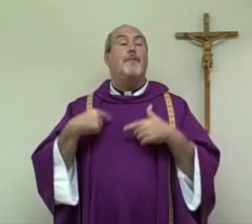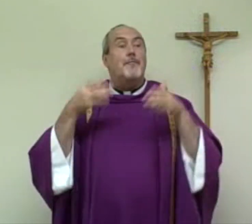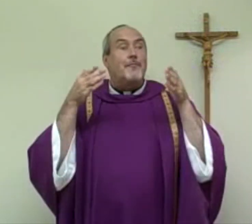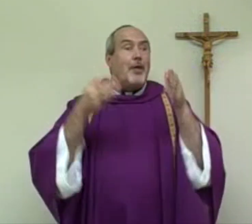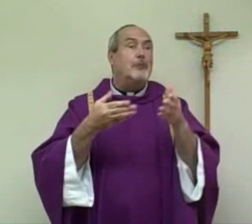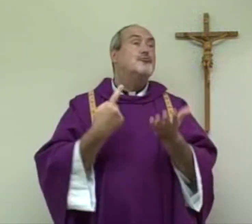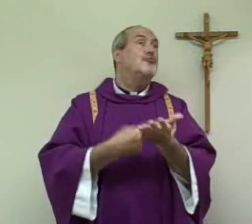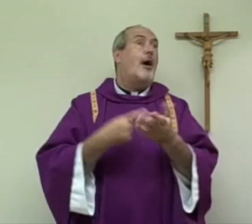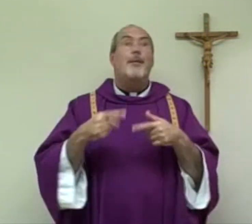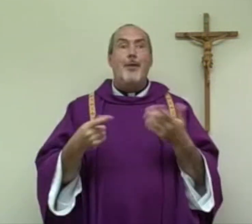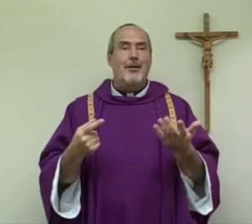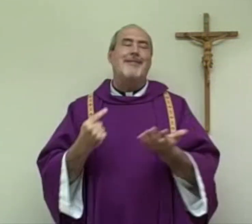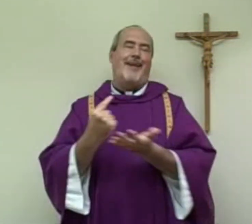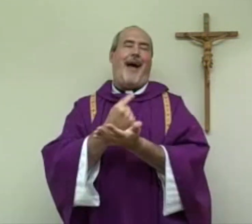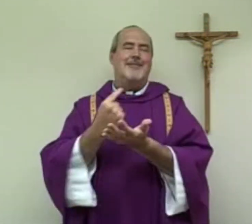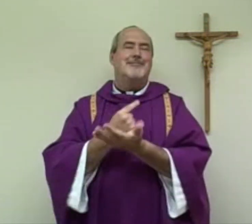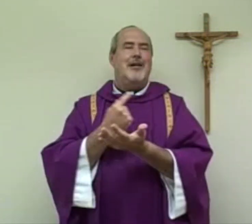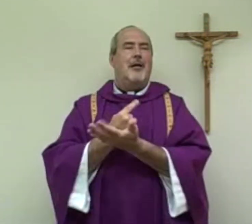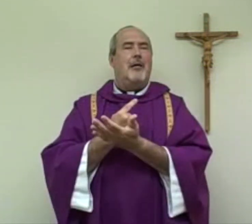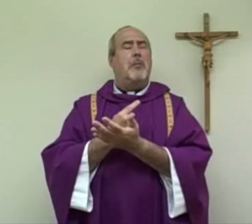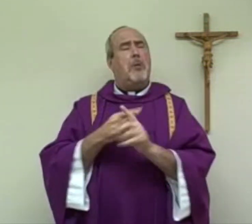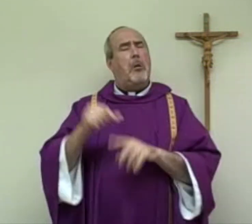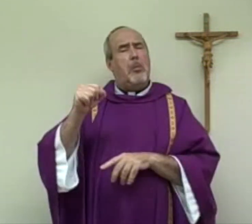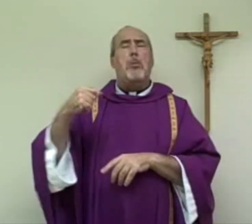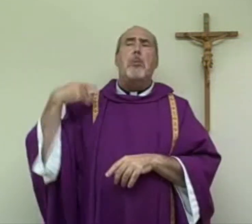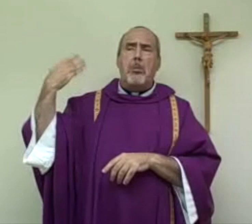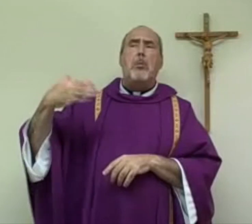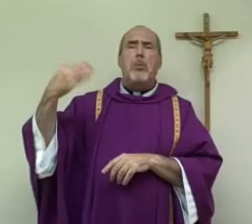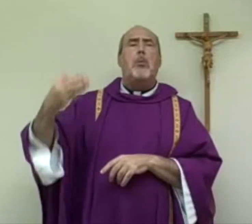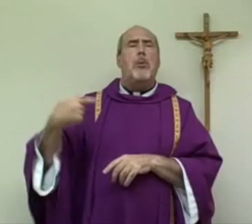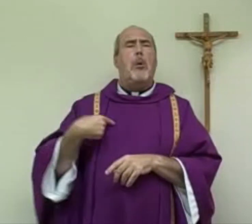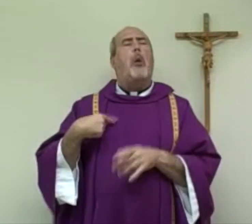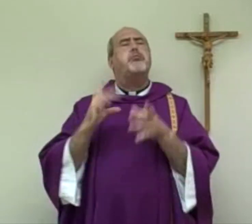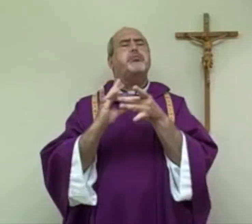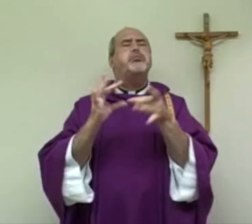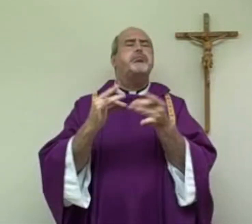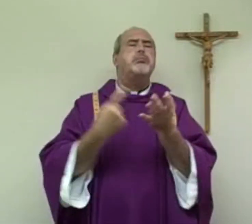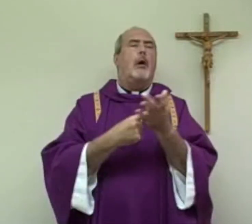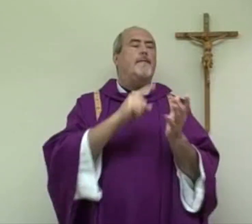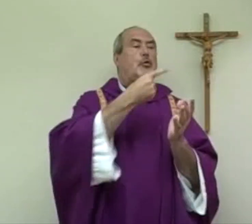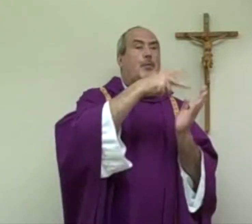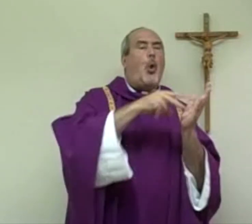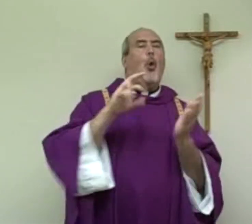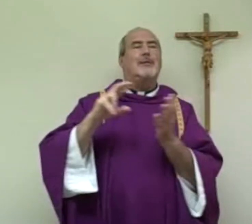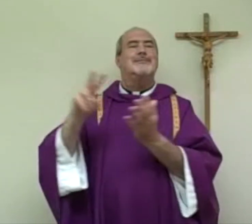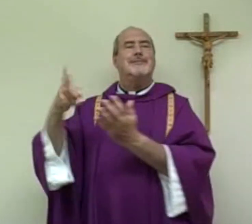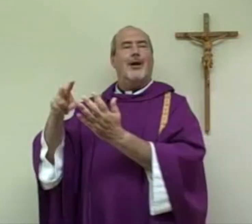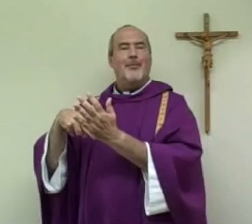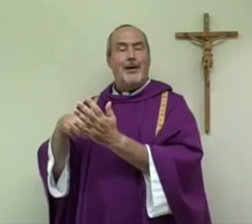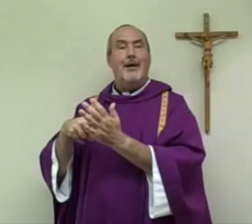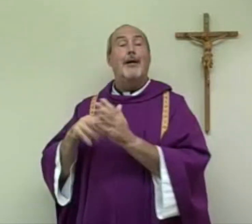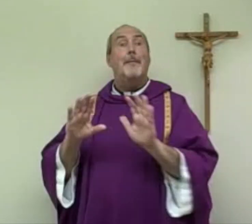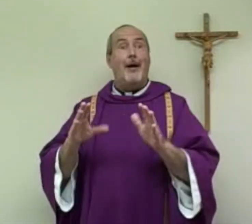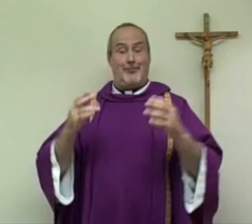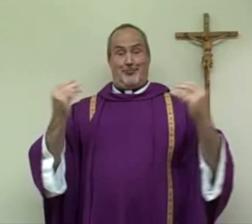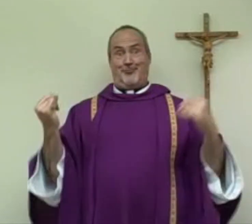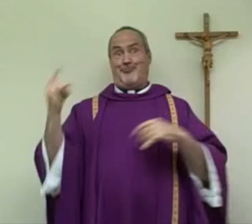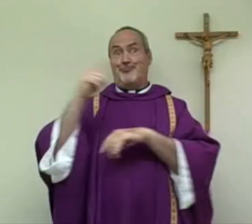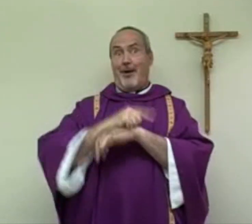I've been doing vlogs for quite a while now, and I usually talk about the gospel. And once in a while, I'll talk about the first reading